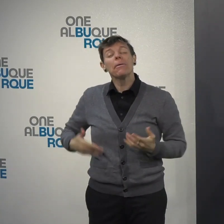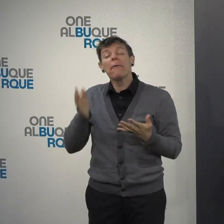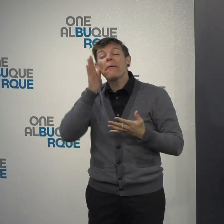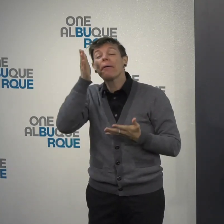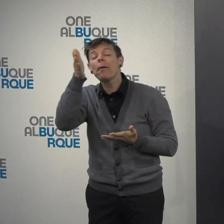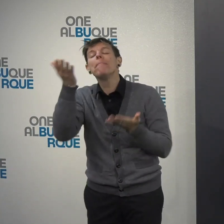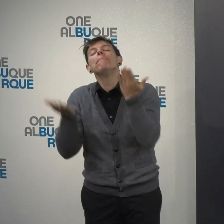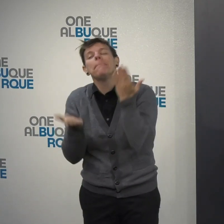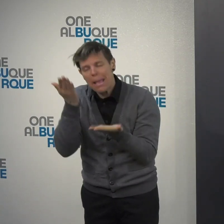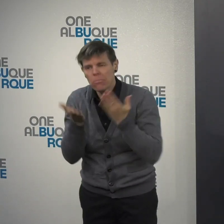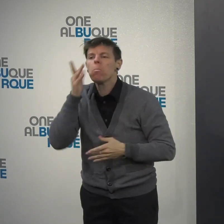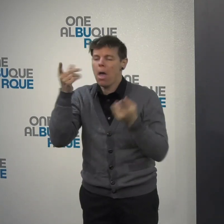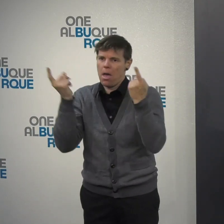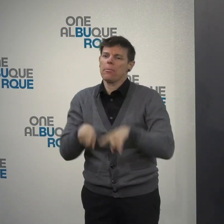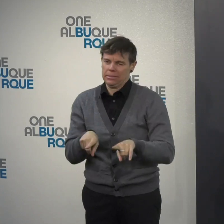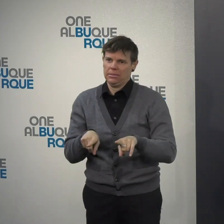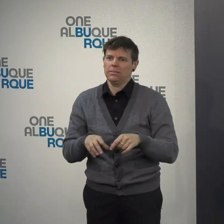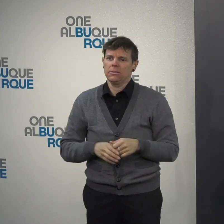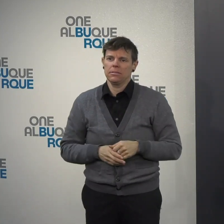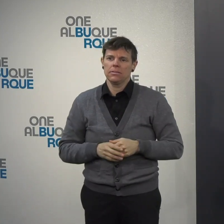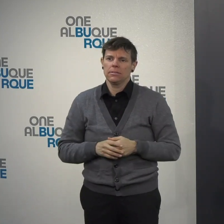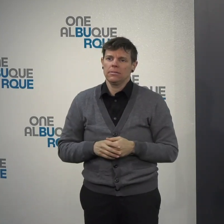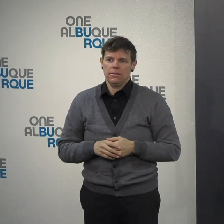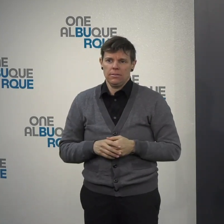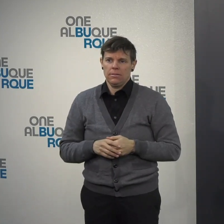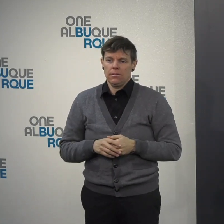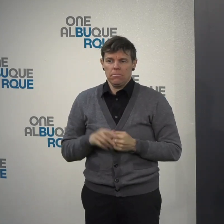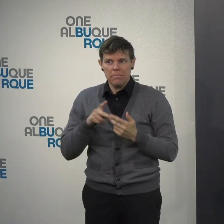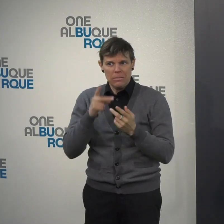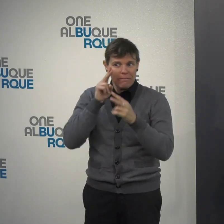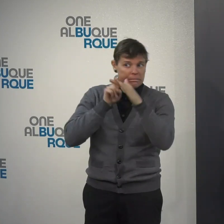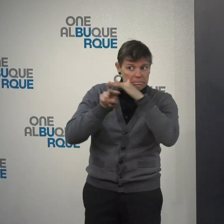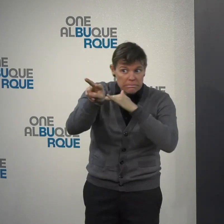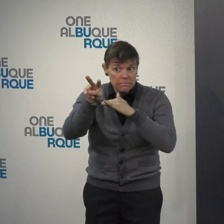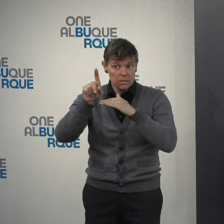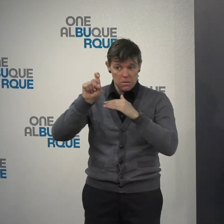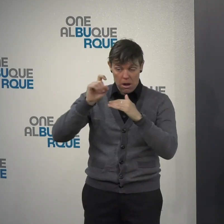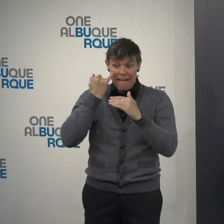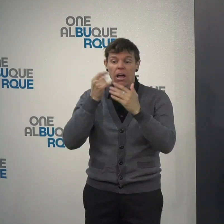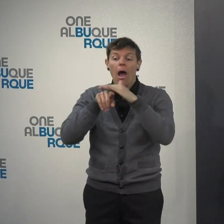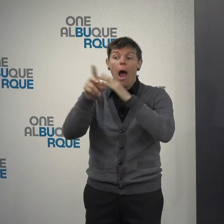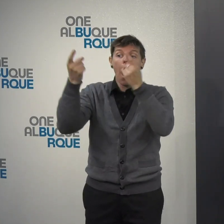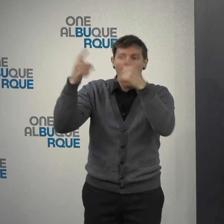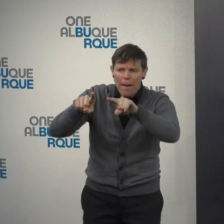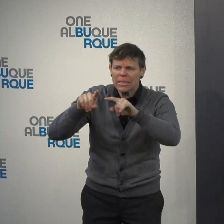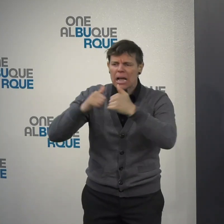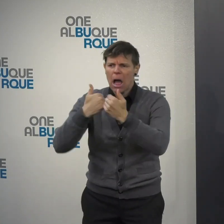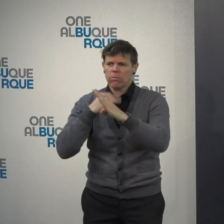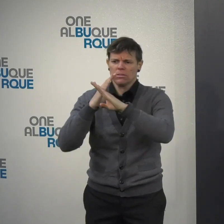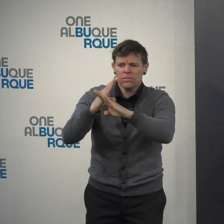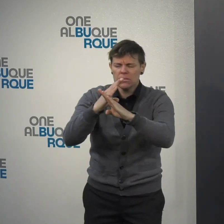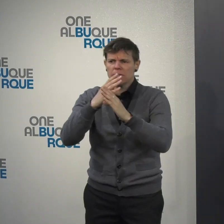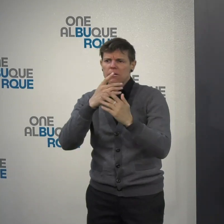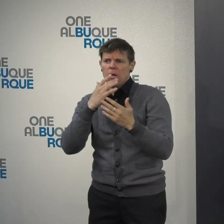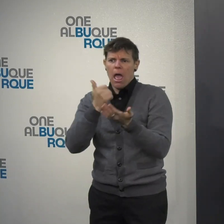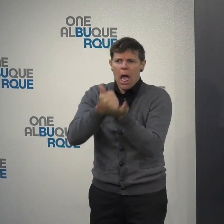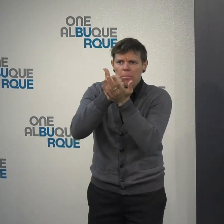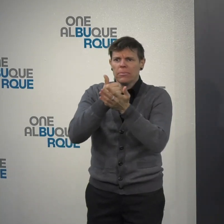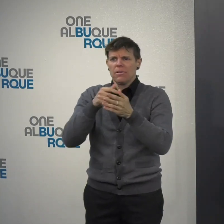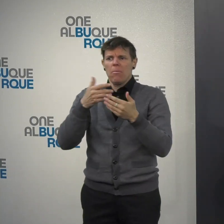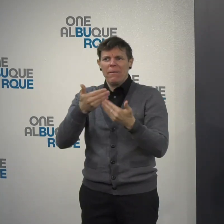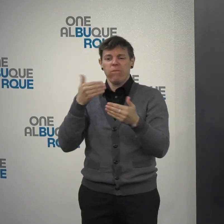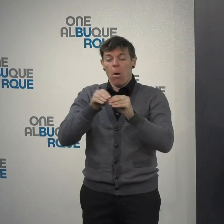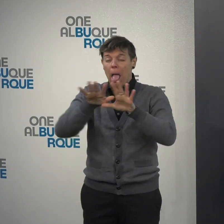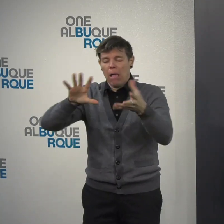we're talking about how to best protect the rest of our officers that are out there. So I know this is something a lot of us in our community are